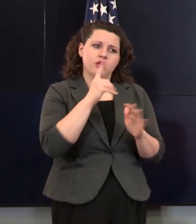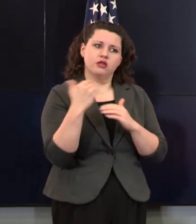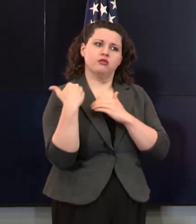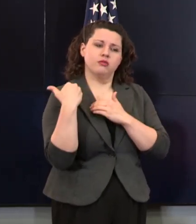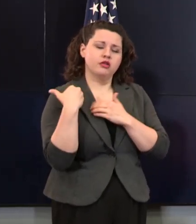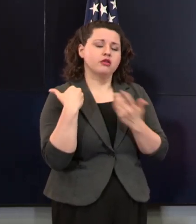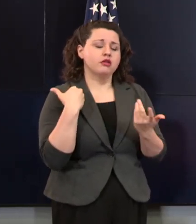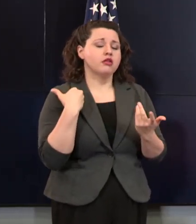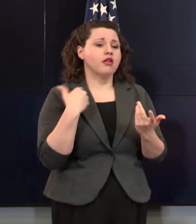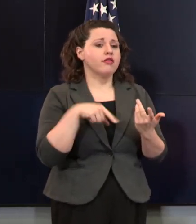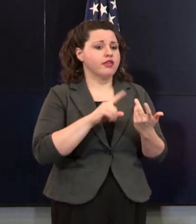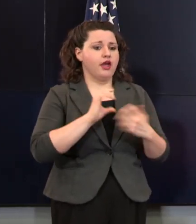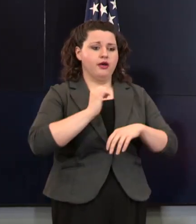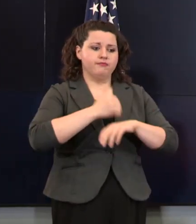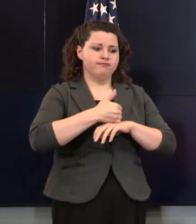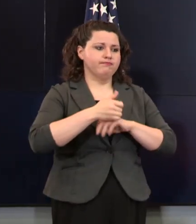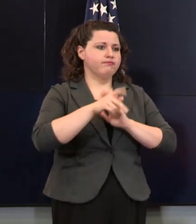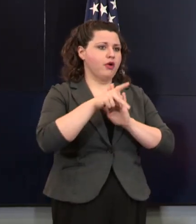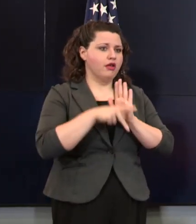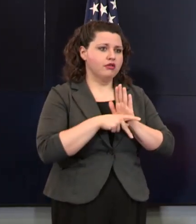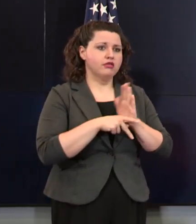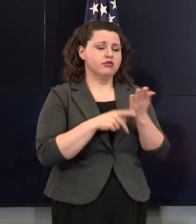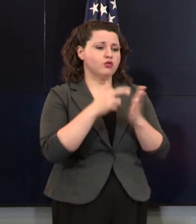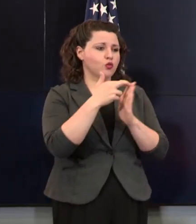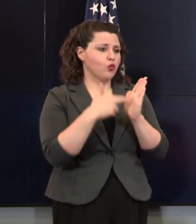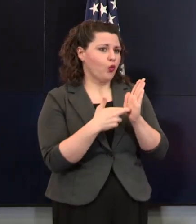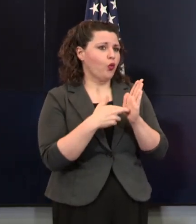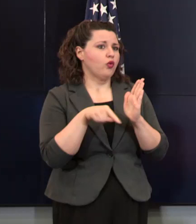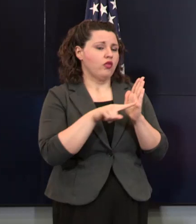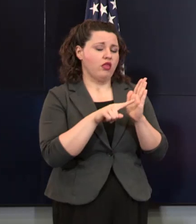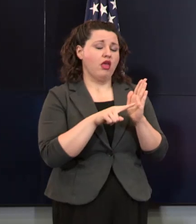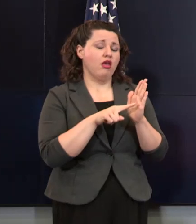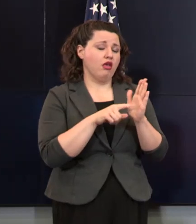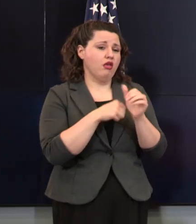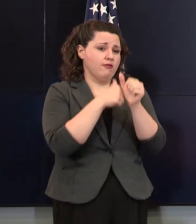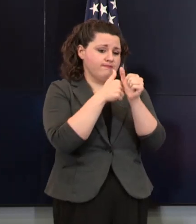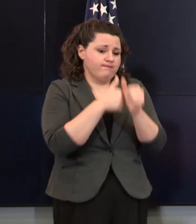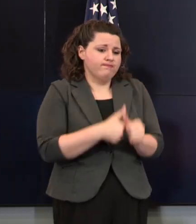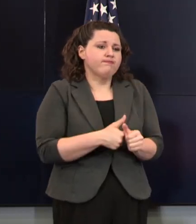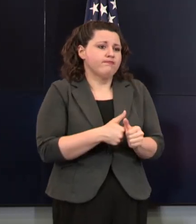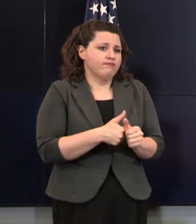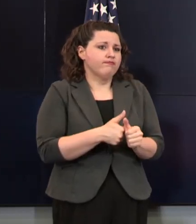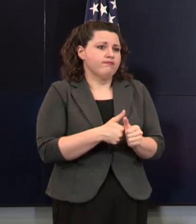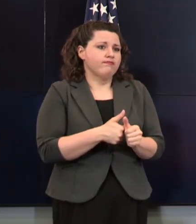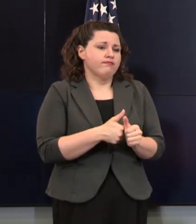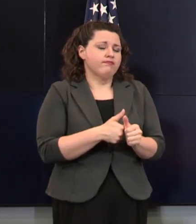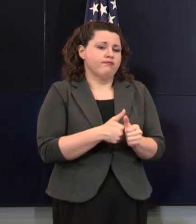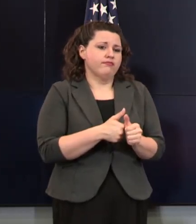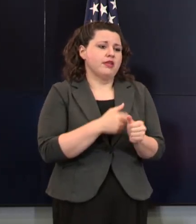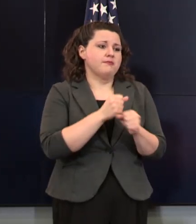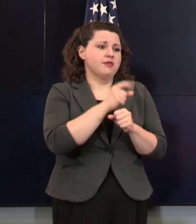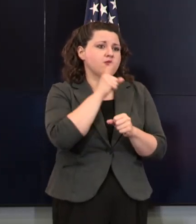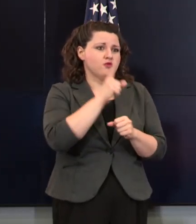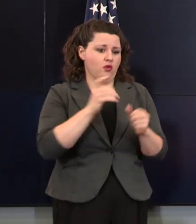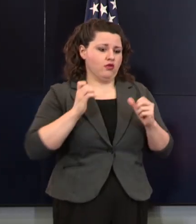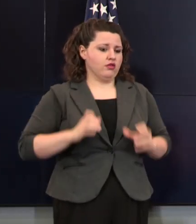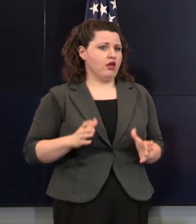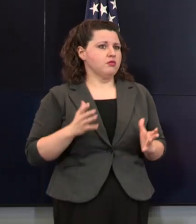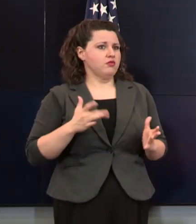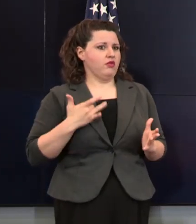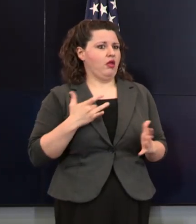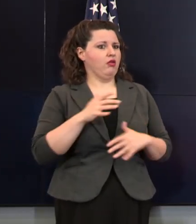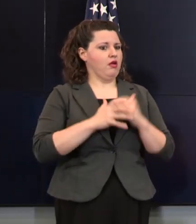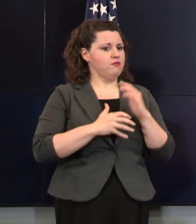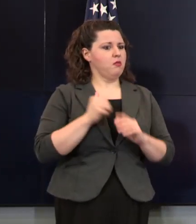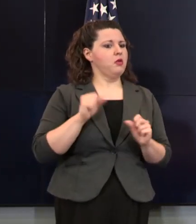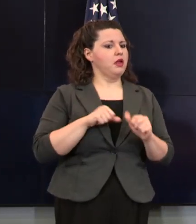just they're putting protocols in place. They want to make sure that they are giving the consumers confidence to